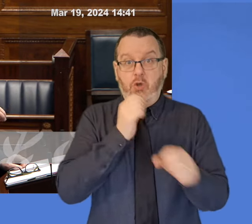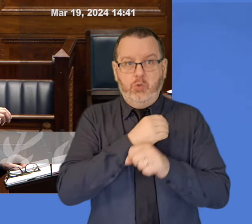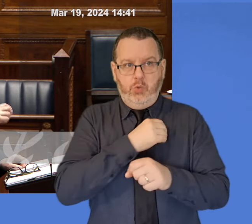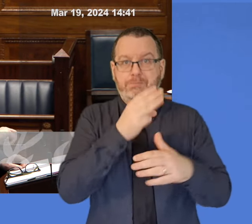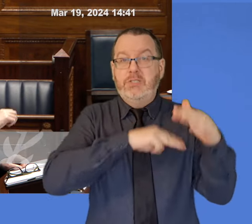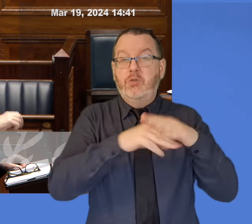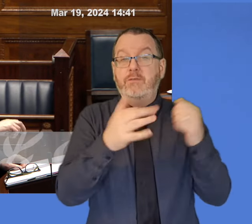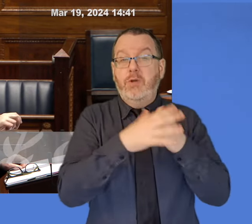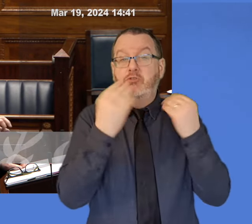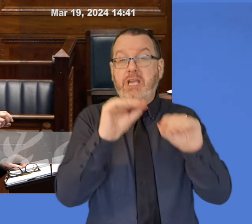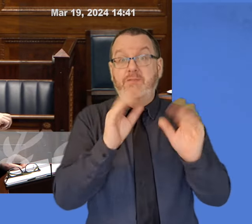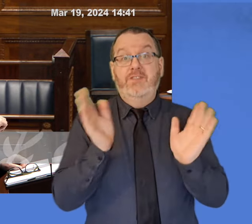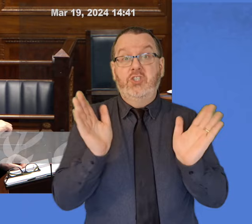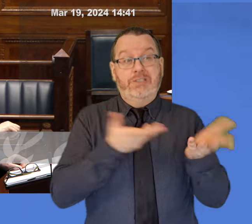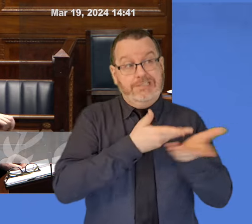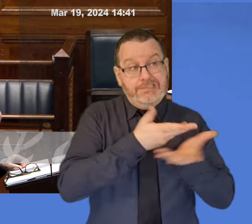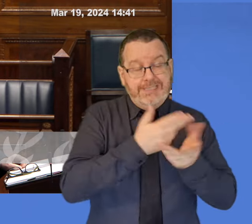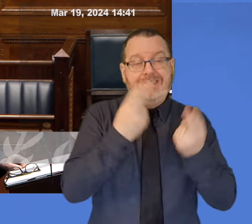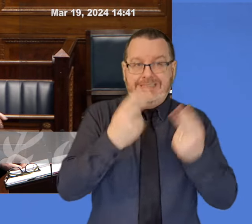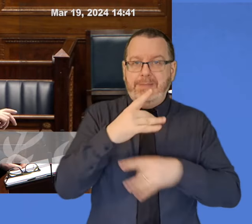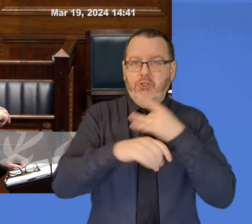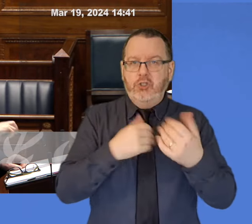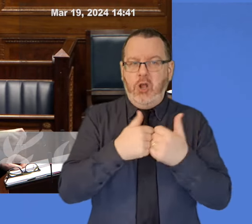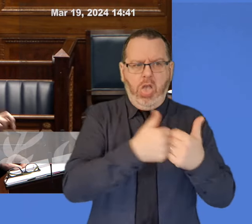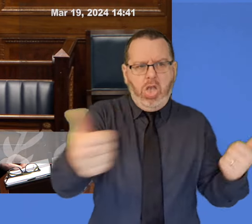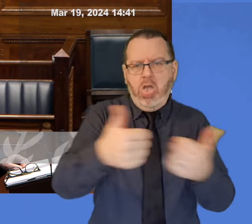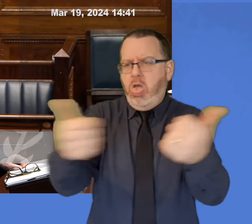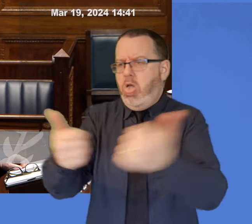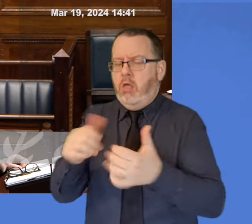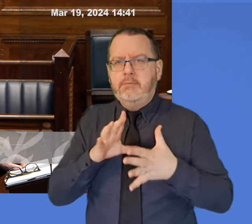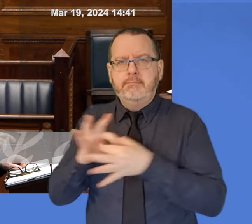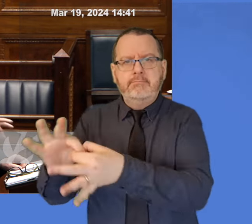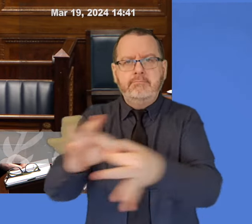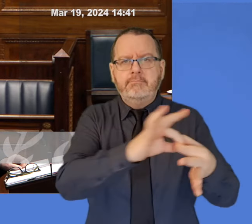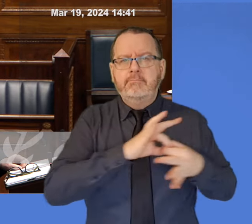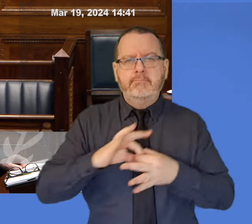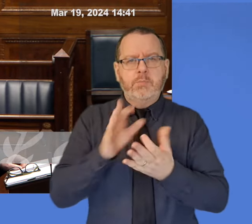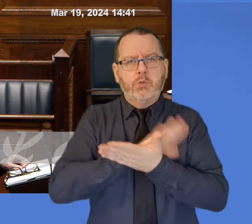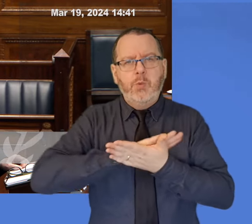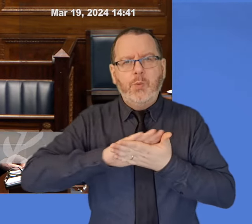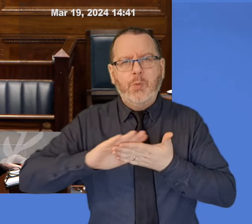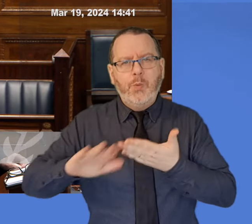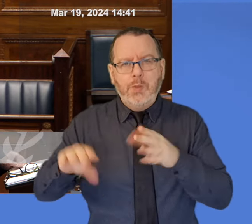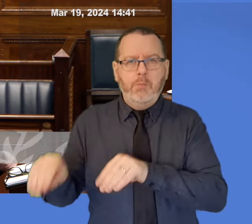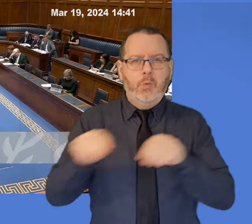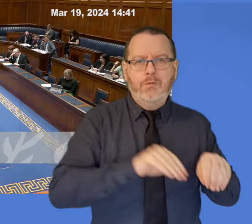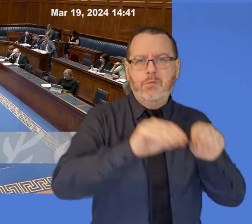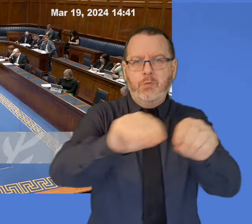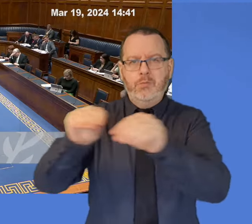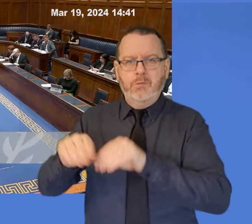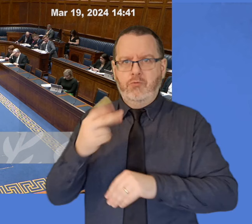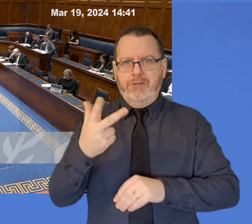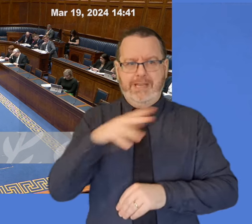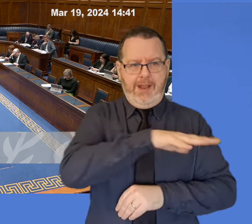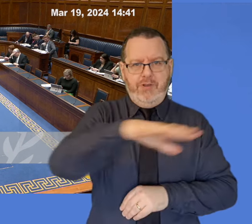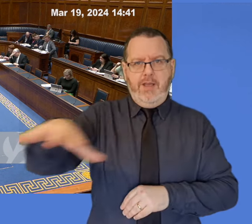seamless join up so that pathways for people going through our education sector run right through the entire three sectors involved in that. Deborah